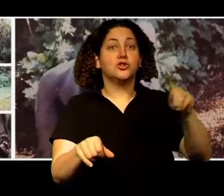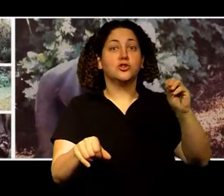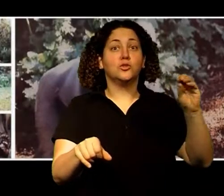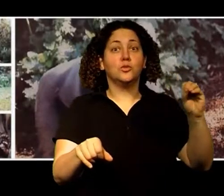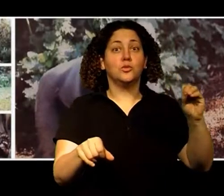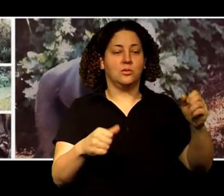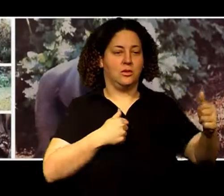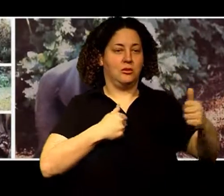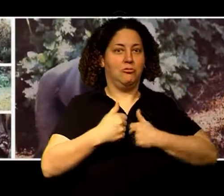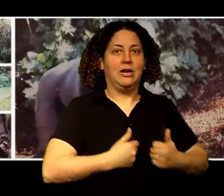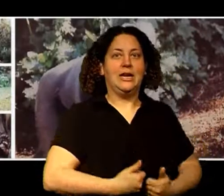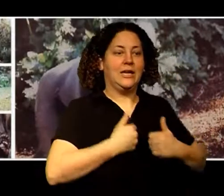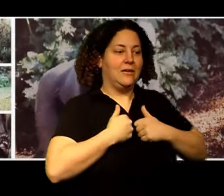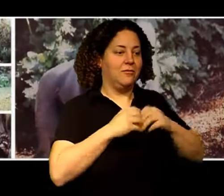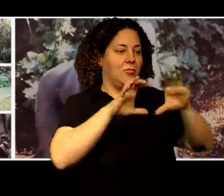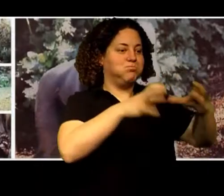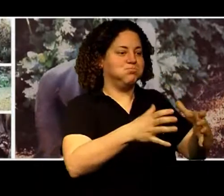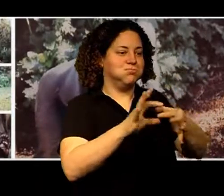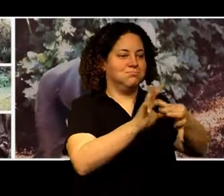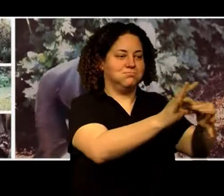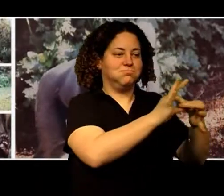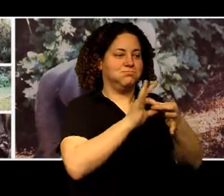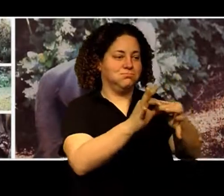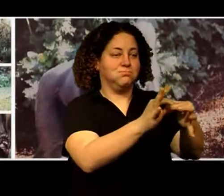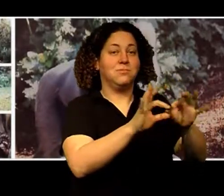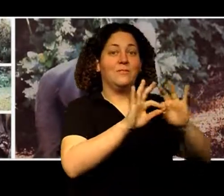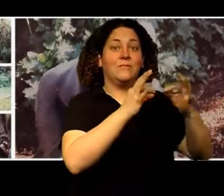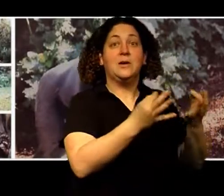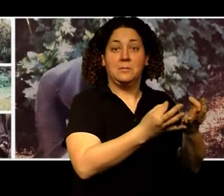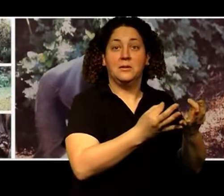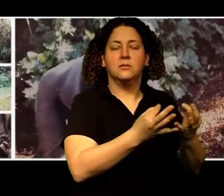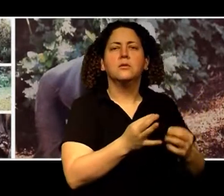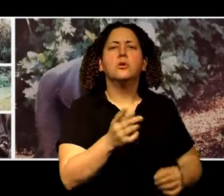zoo, gorillas also live in family groups.